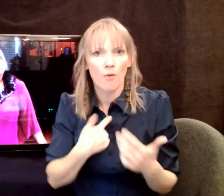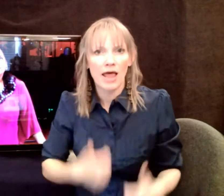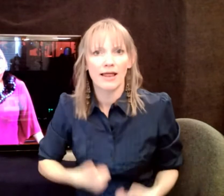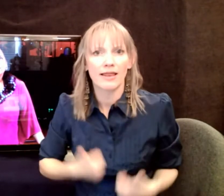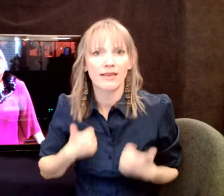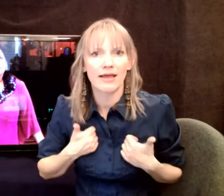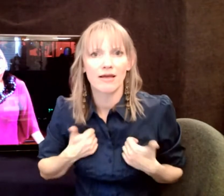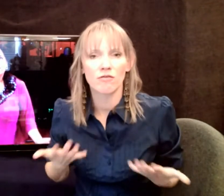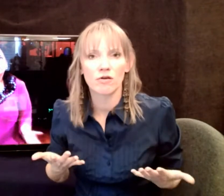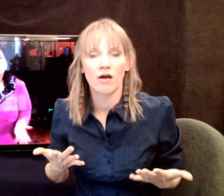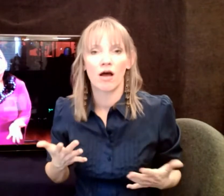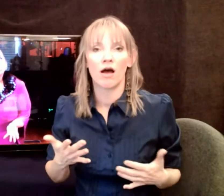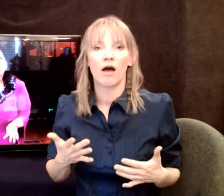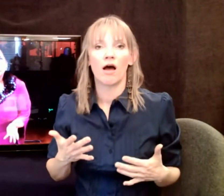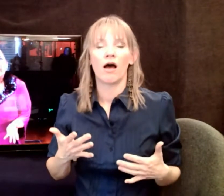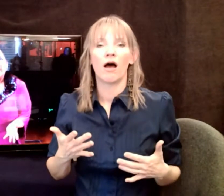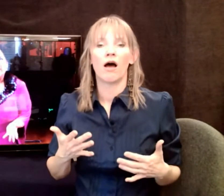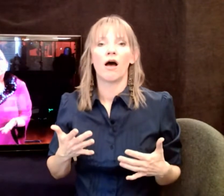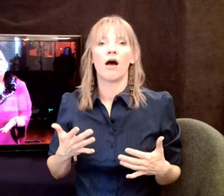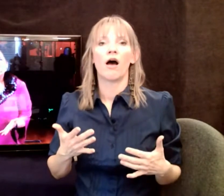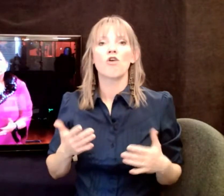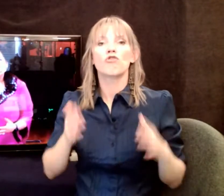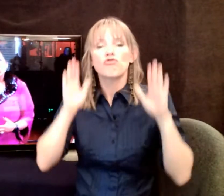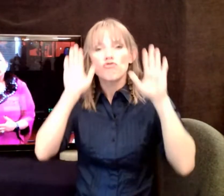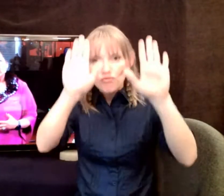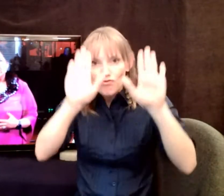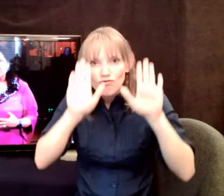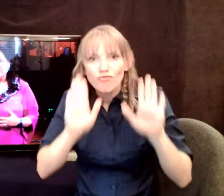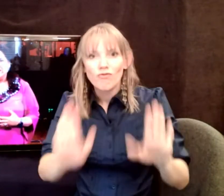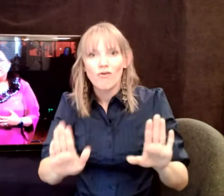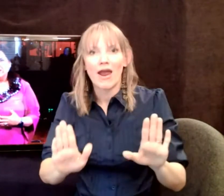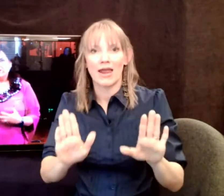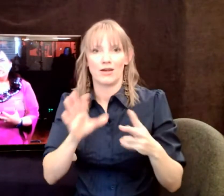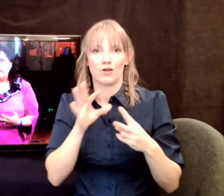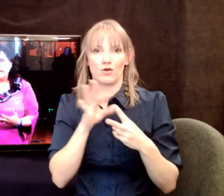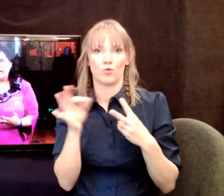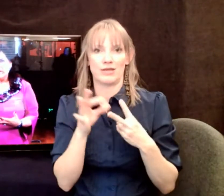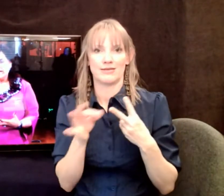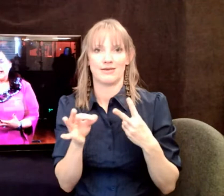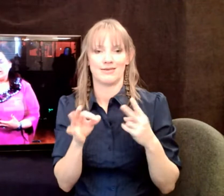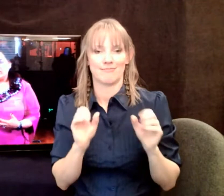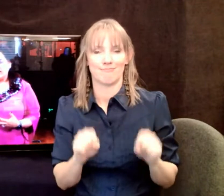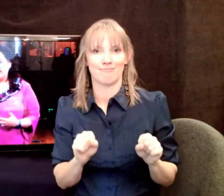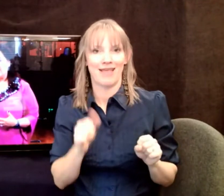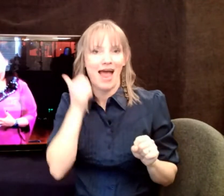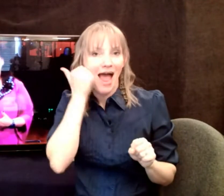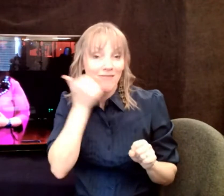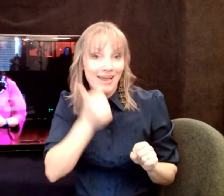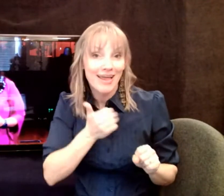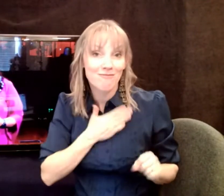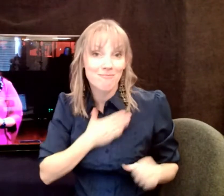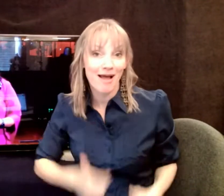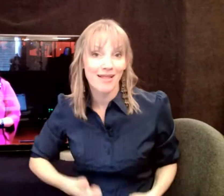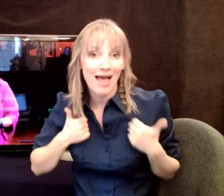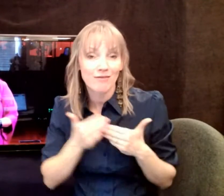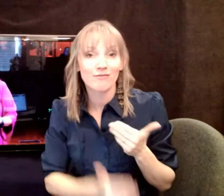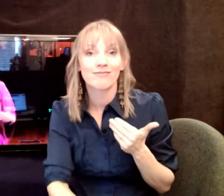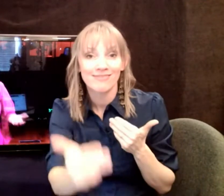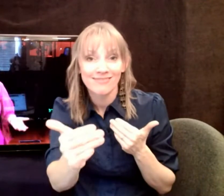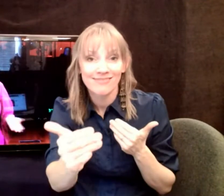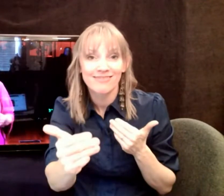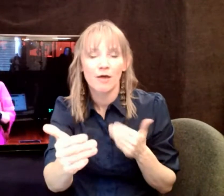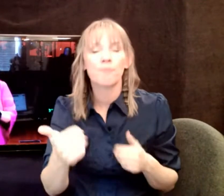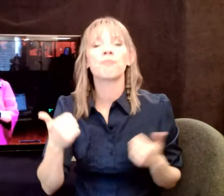live? It brings forth great possible choices for me every day of my life. I